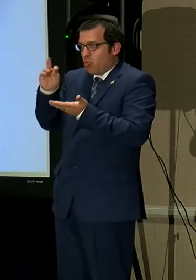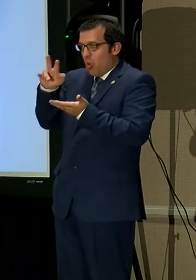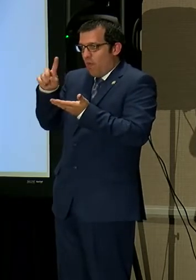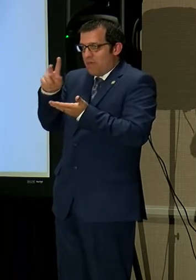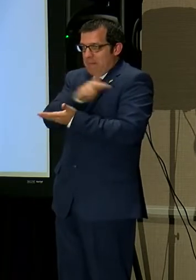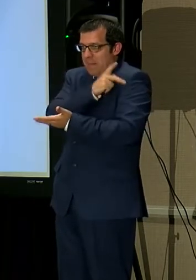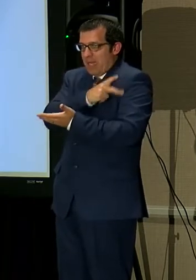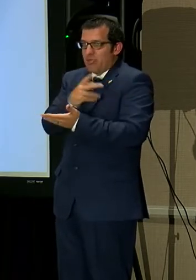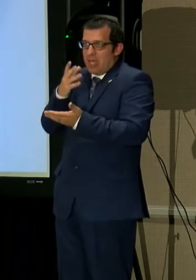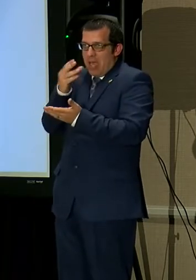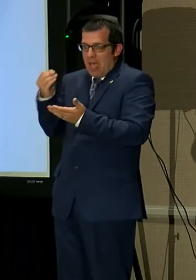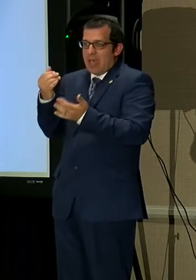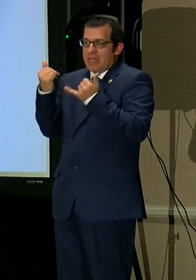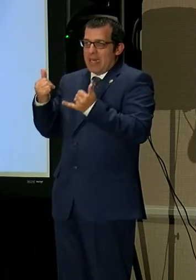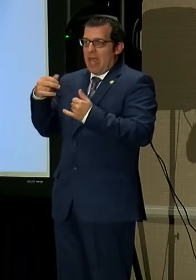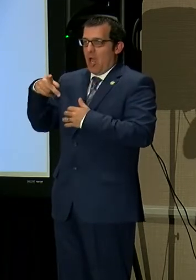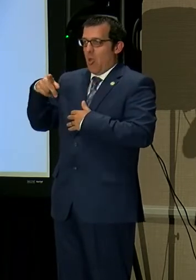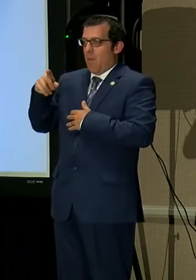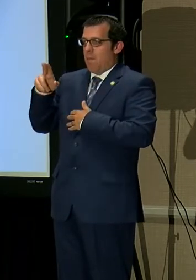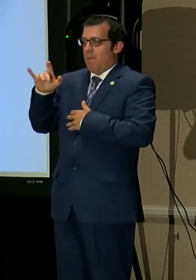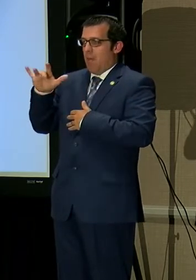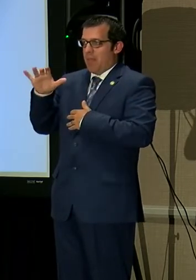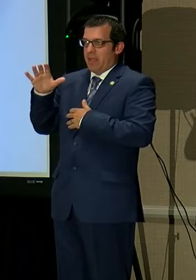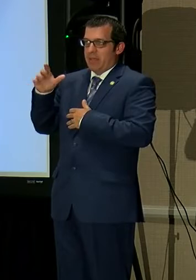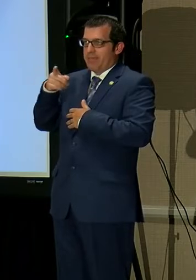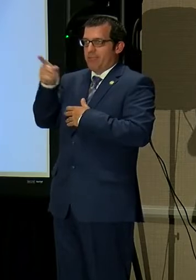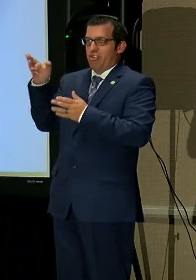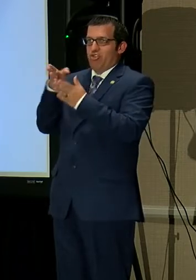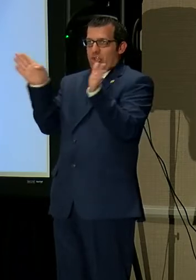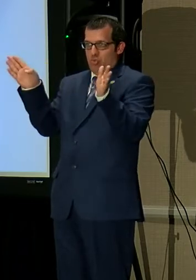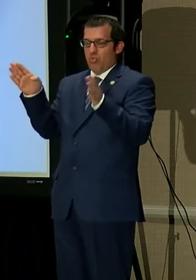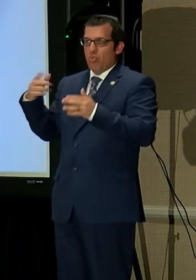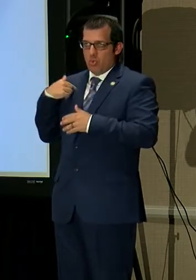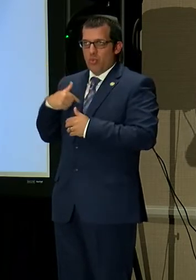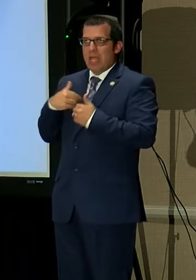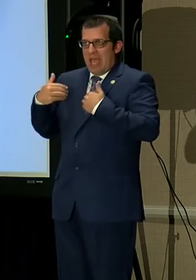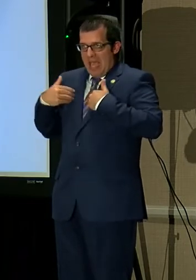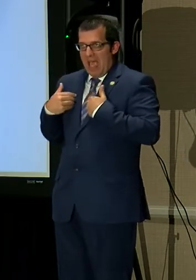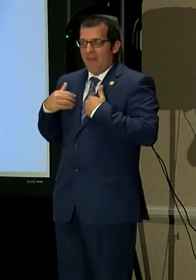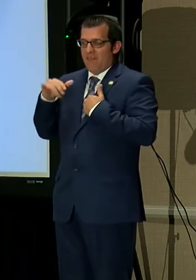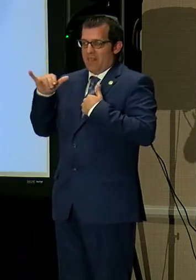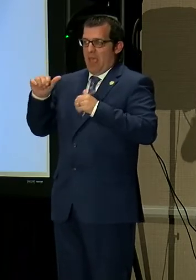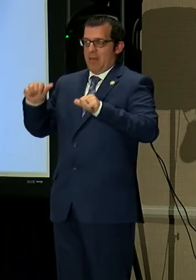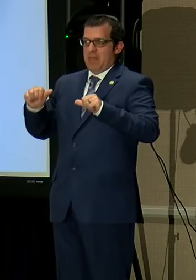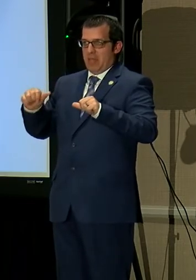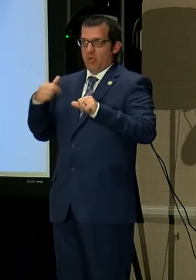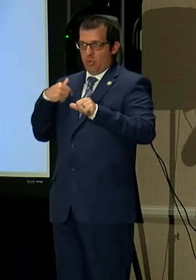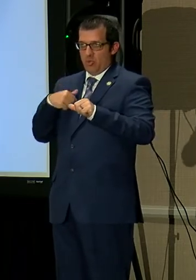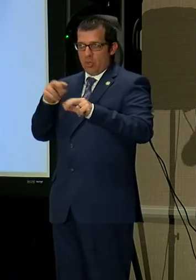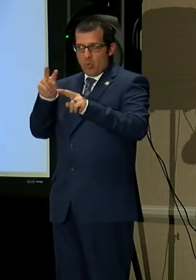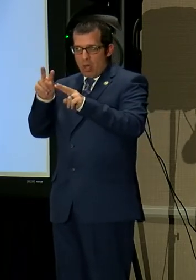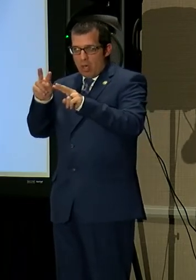now certainly the public and generally, and we do have that capacity. We continue to watch